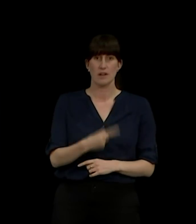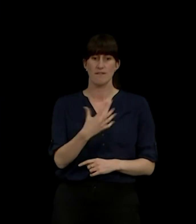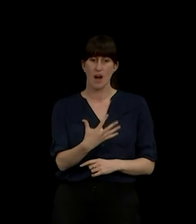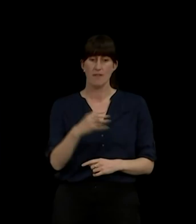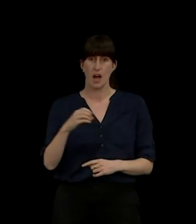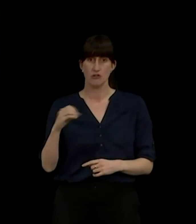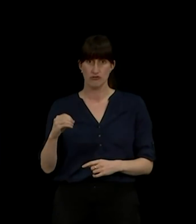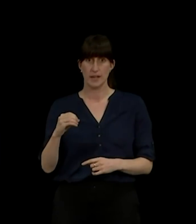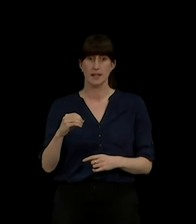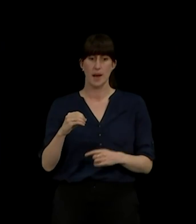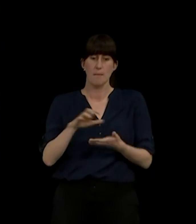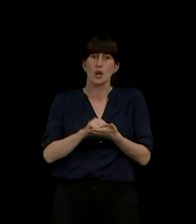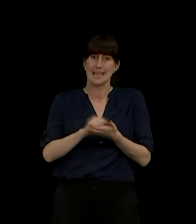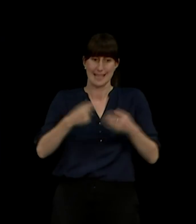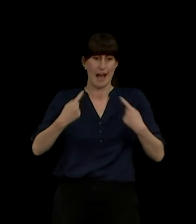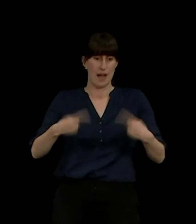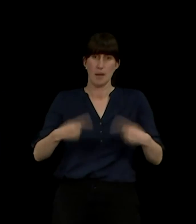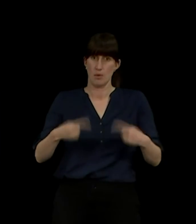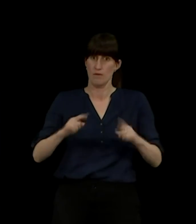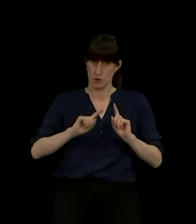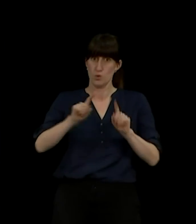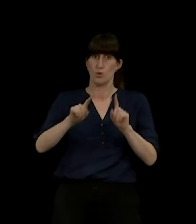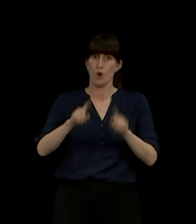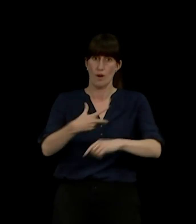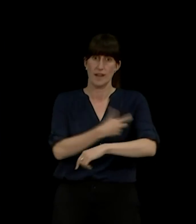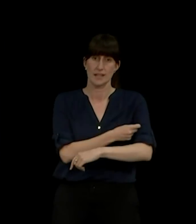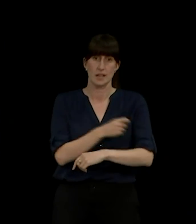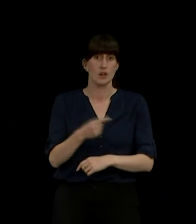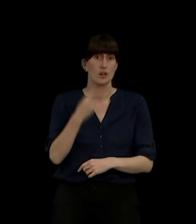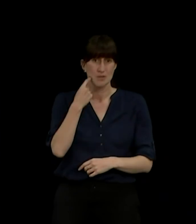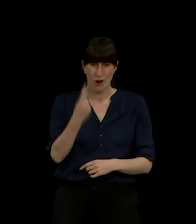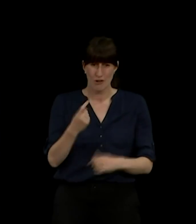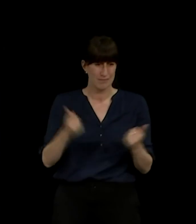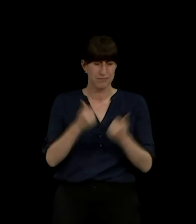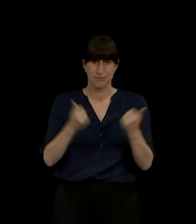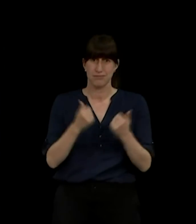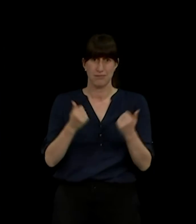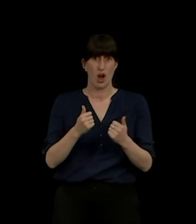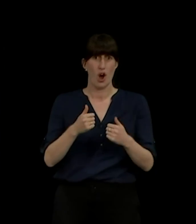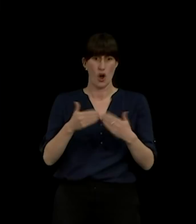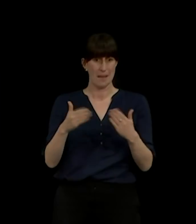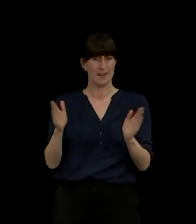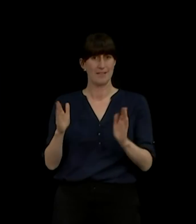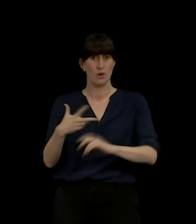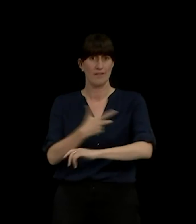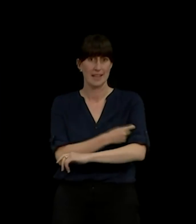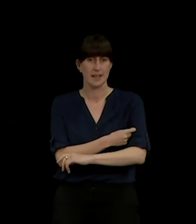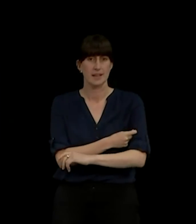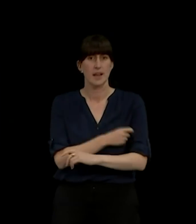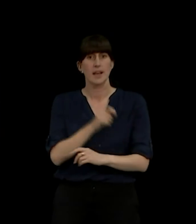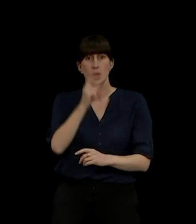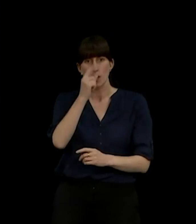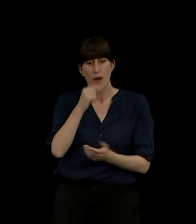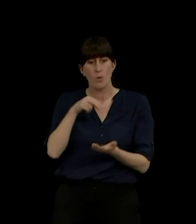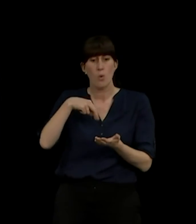today and 2,800 available tomorrow. In terms of walk-in vaccinations that are